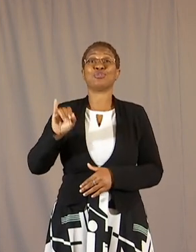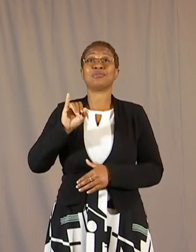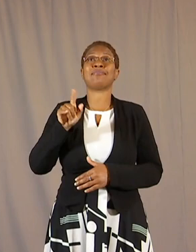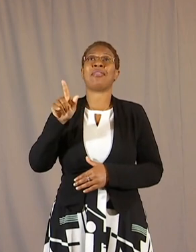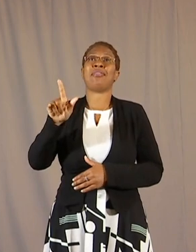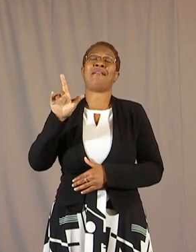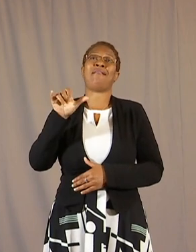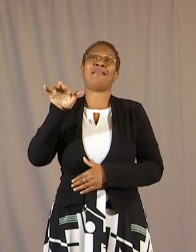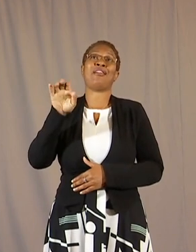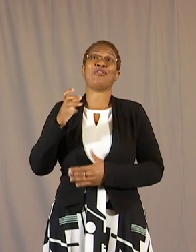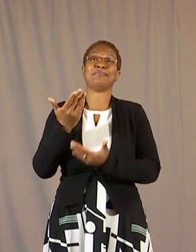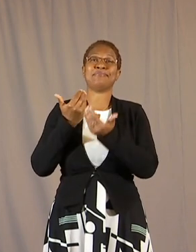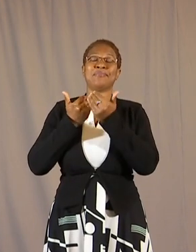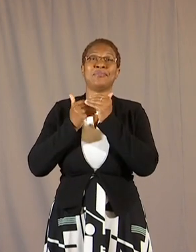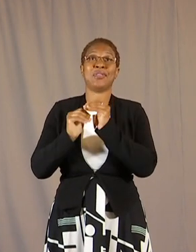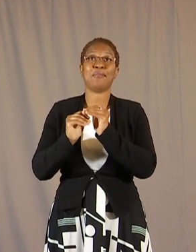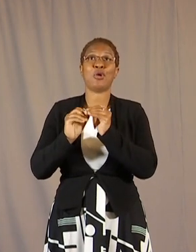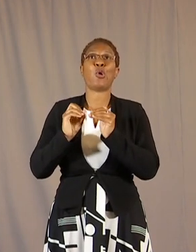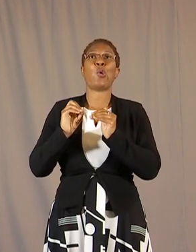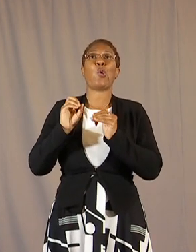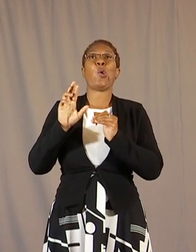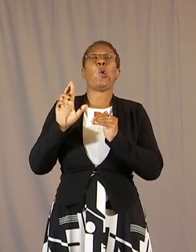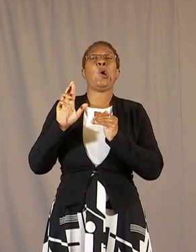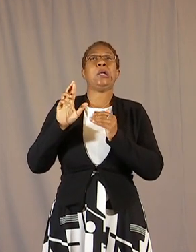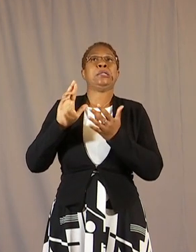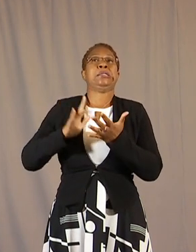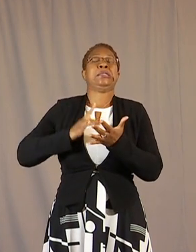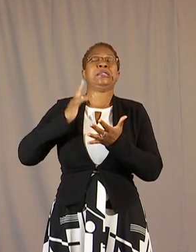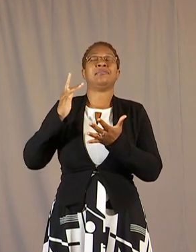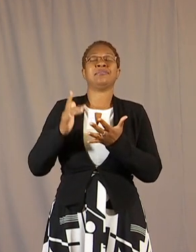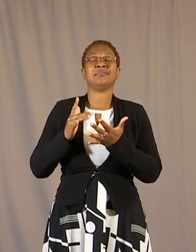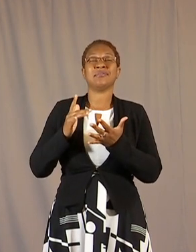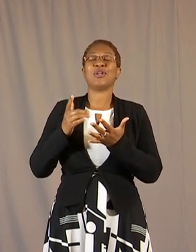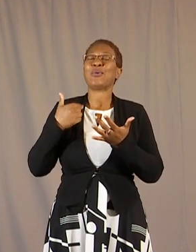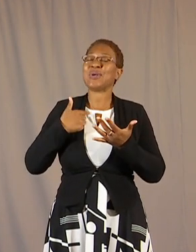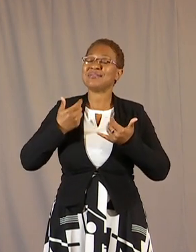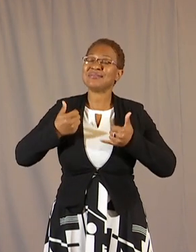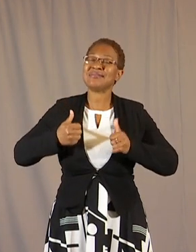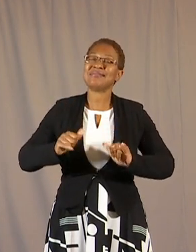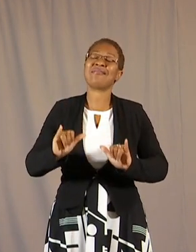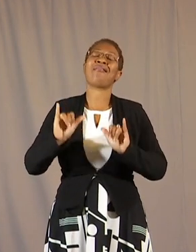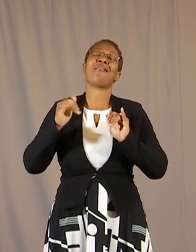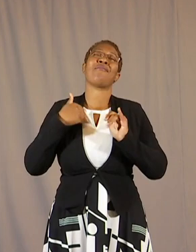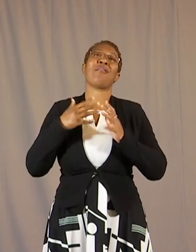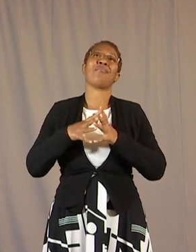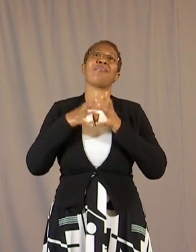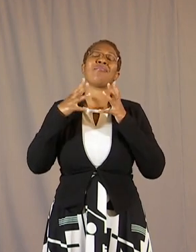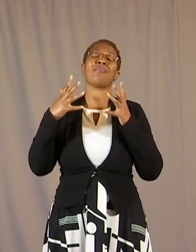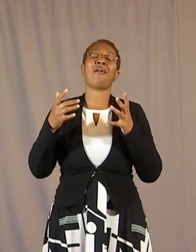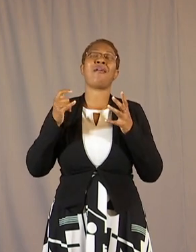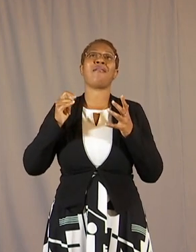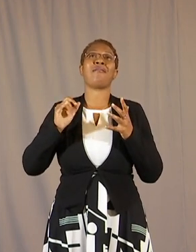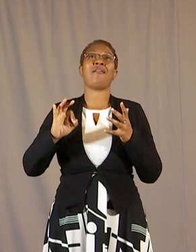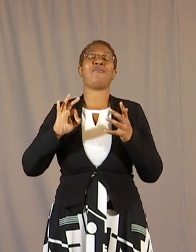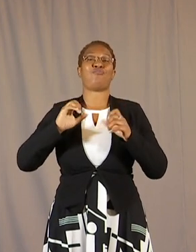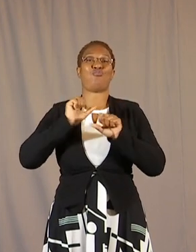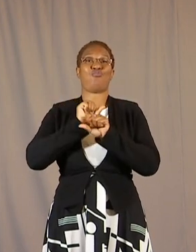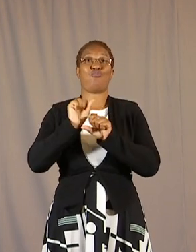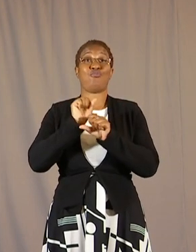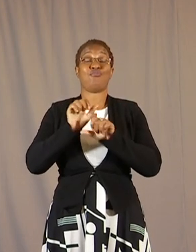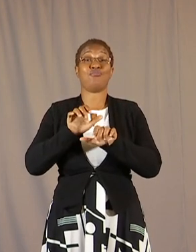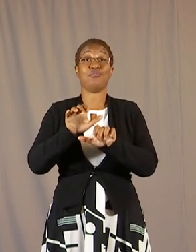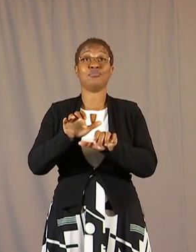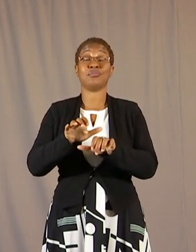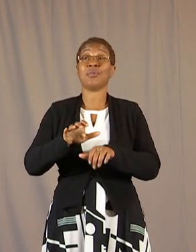issues are still there for us to battle. But I think the system's fragmentation is one of those